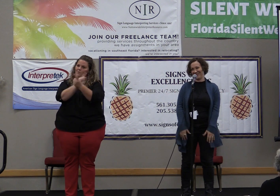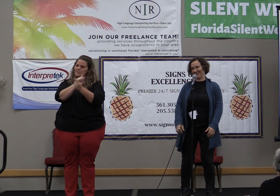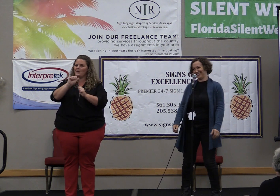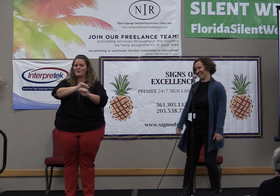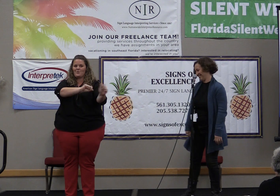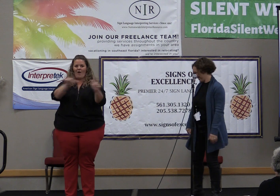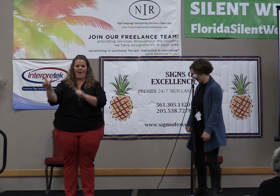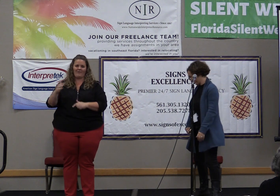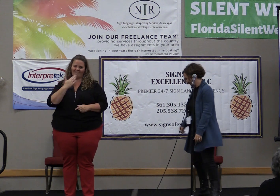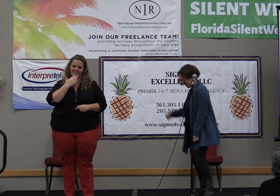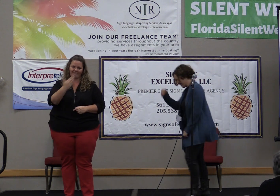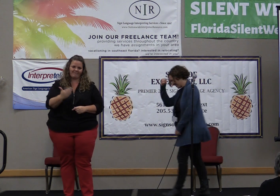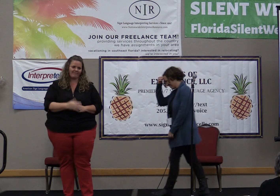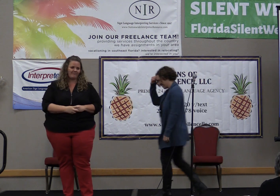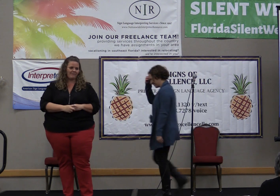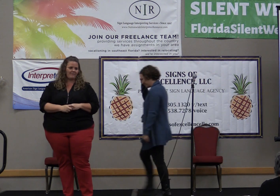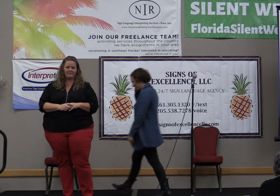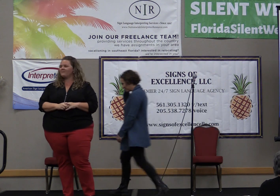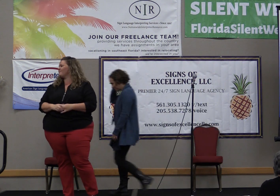all.